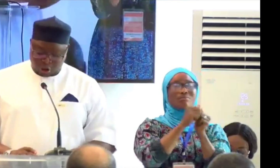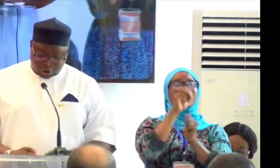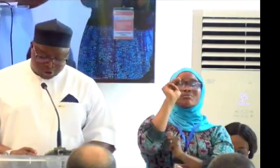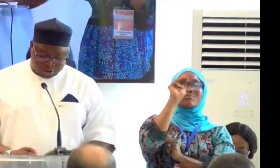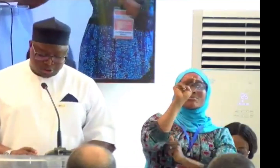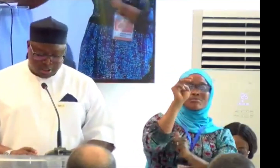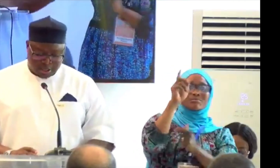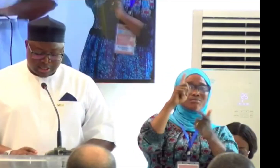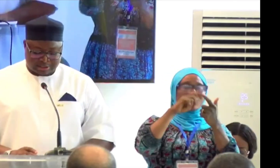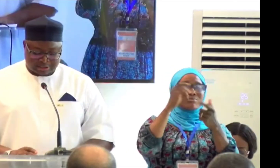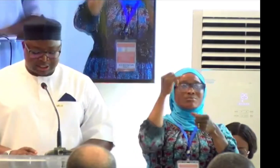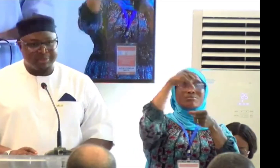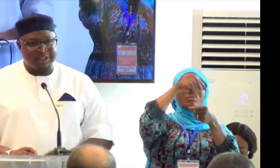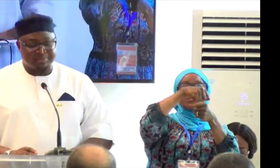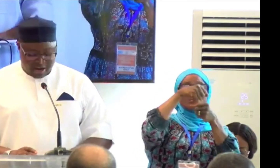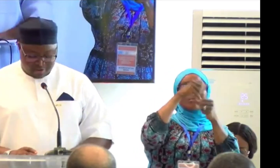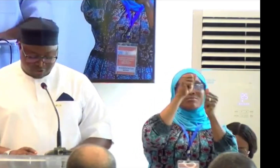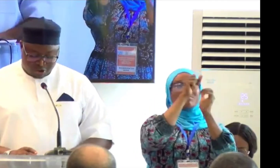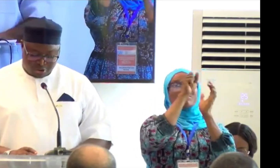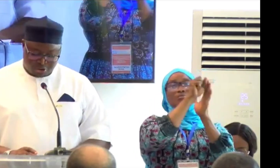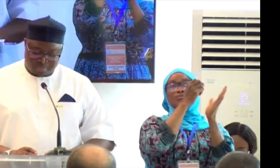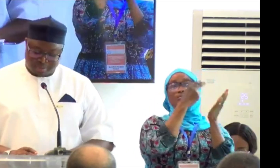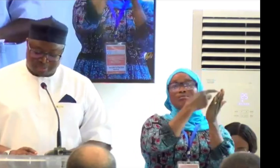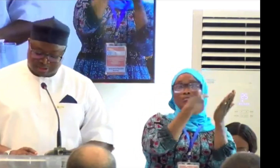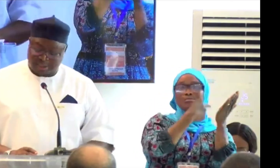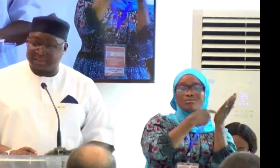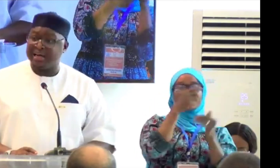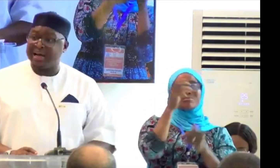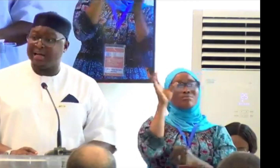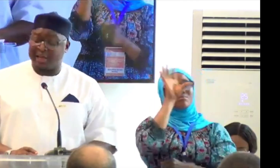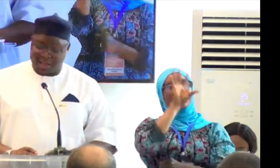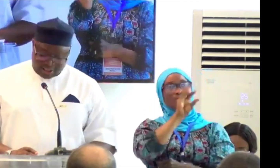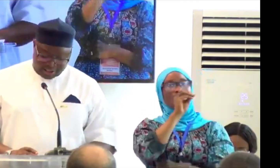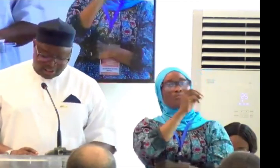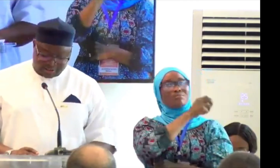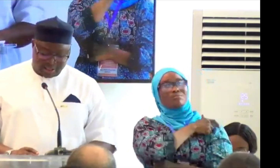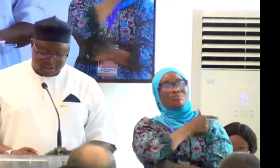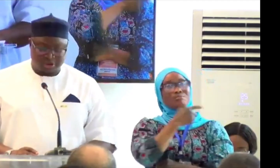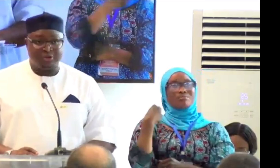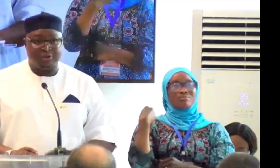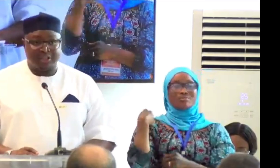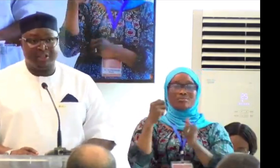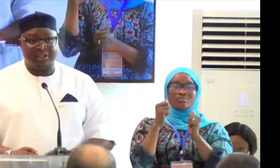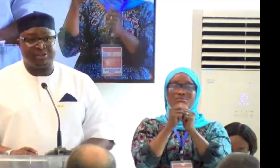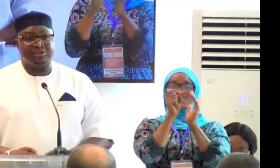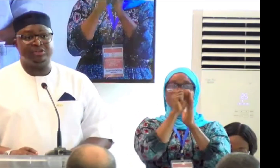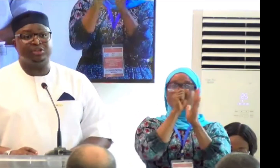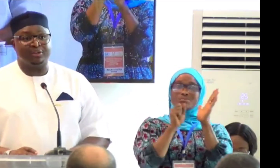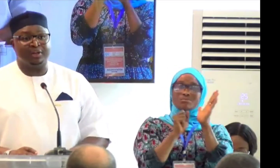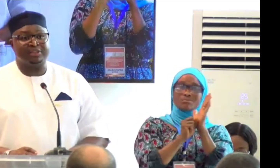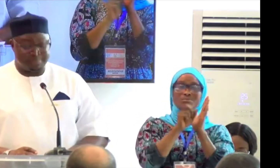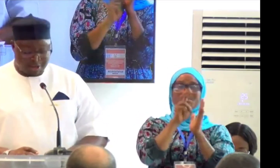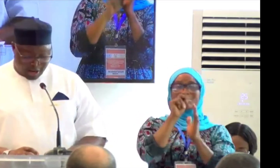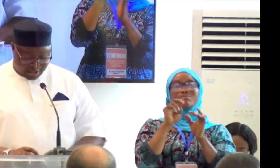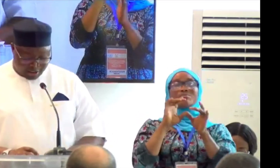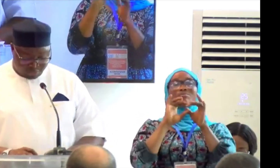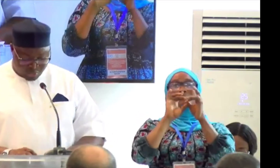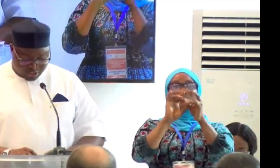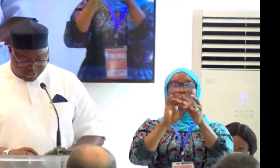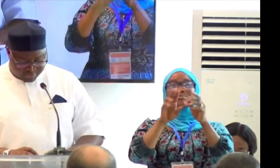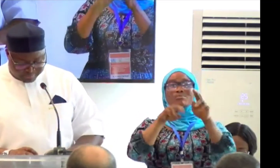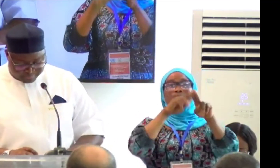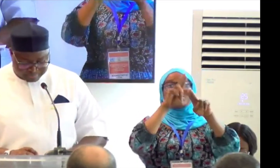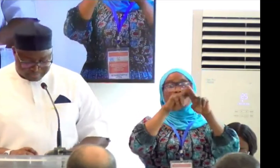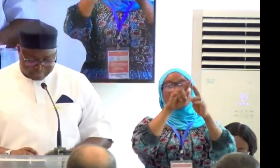for inclusion in statement by African Union member states at the 80th United Nations General Assembly High-Level